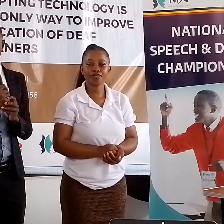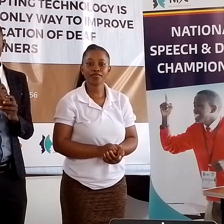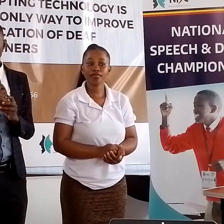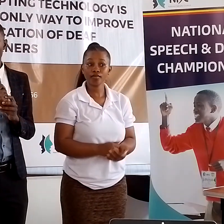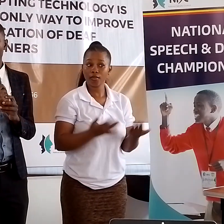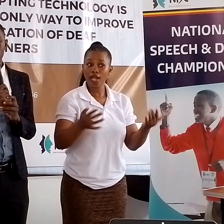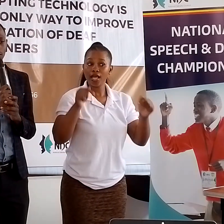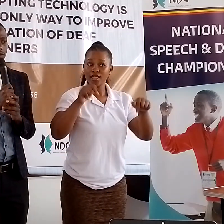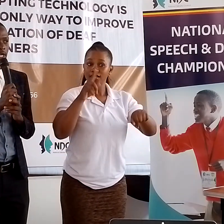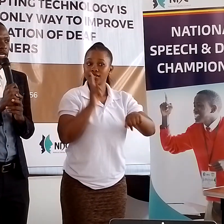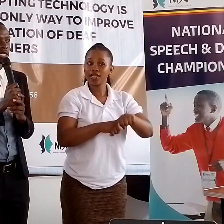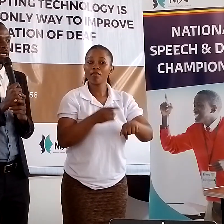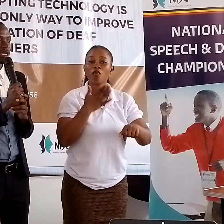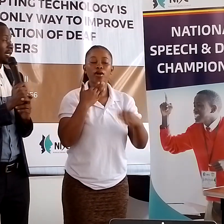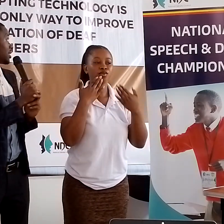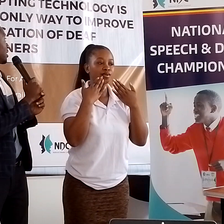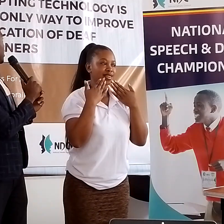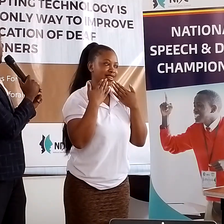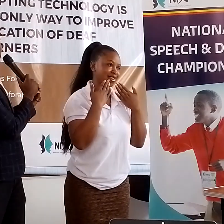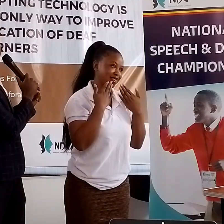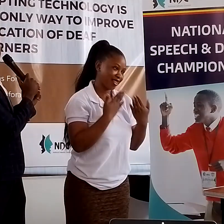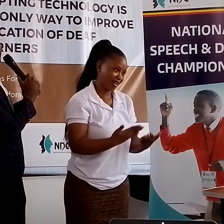And at this point, I want to thank